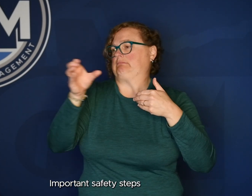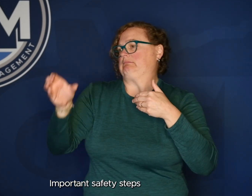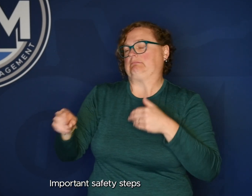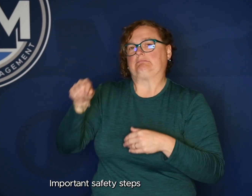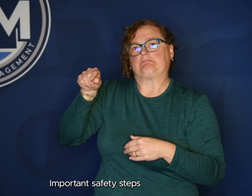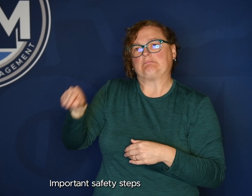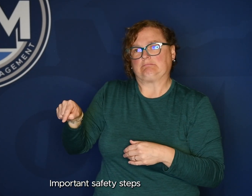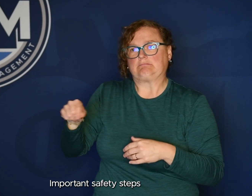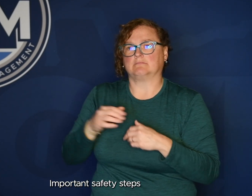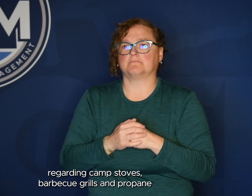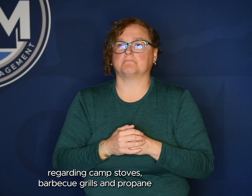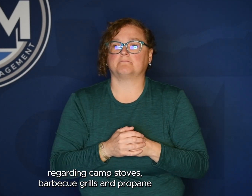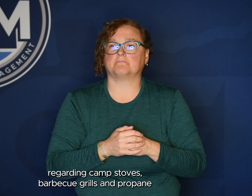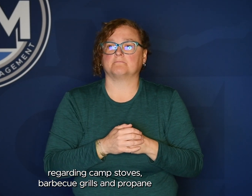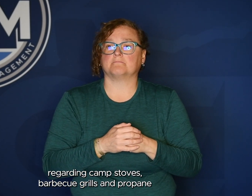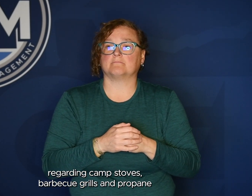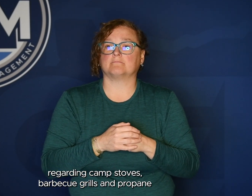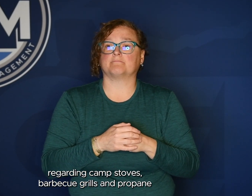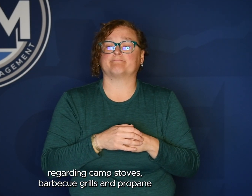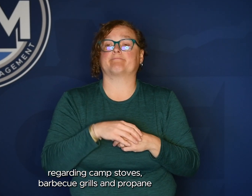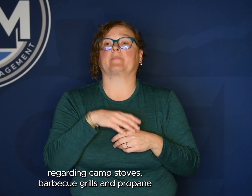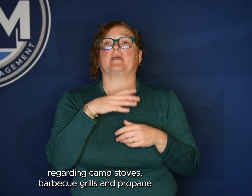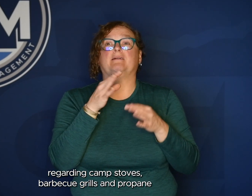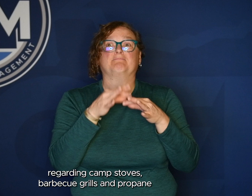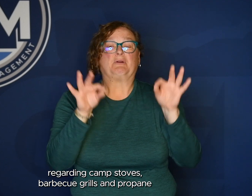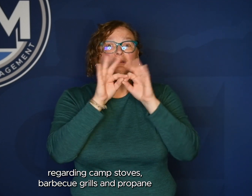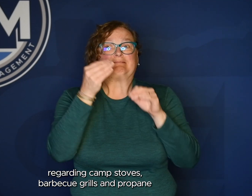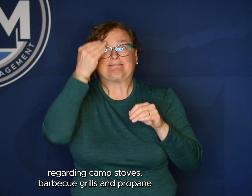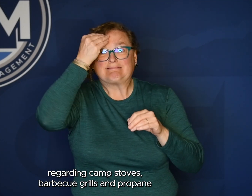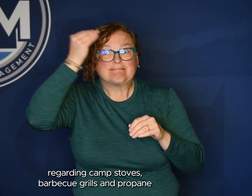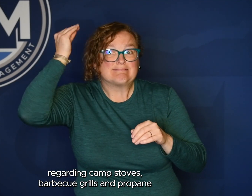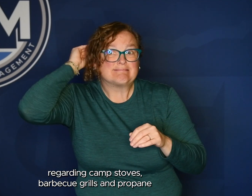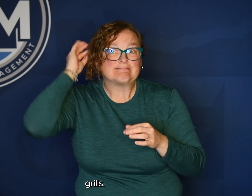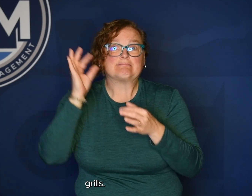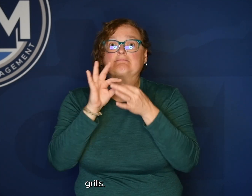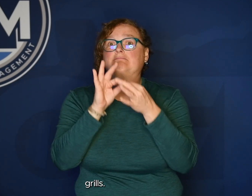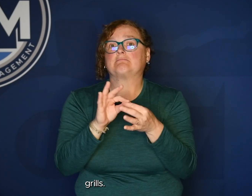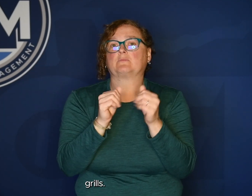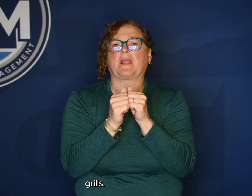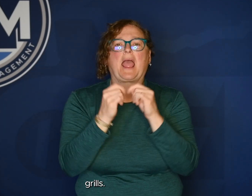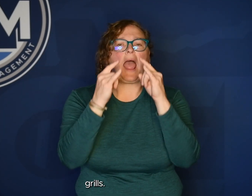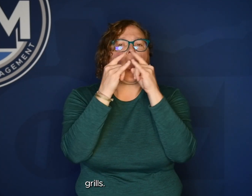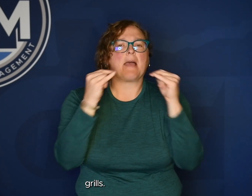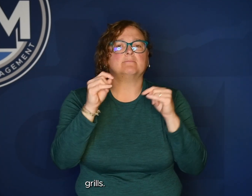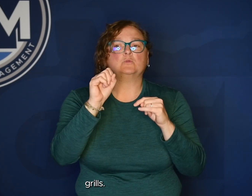Important safety steps regarding camp stoves, barbecue grills, and propane grills.